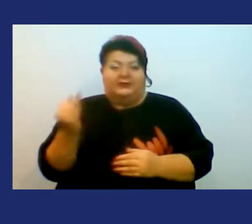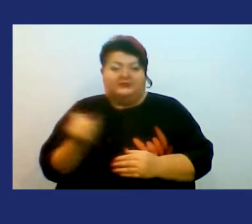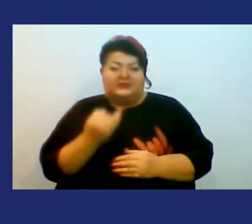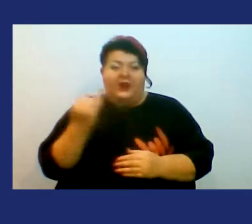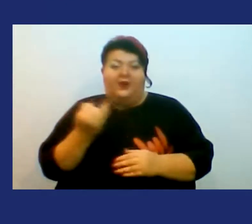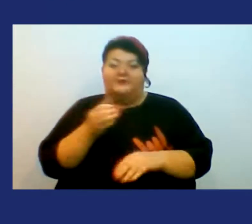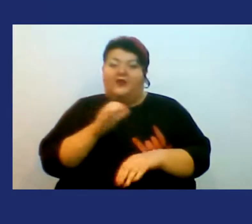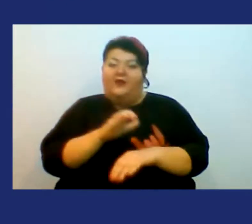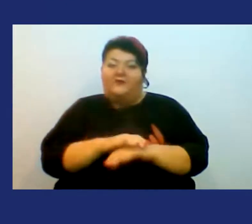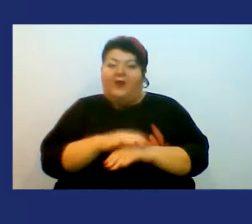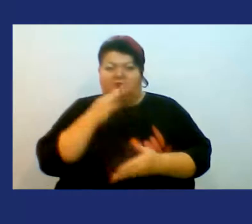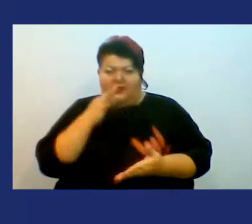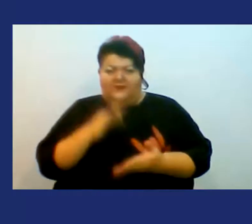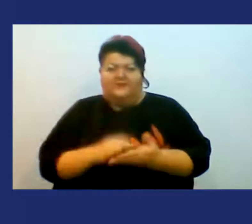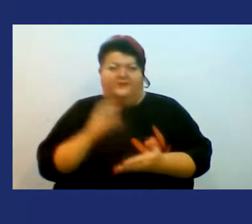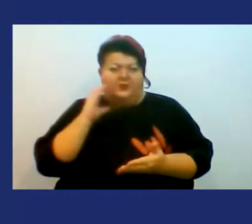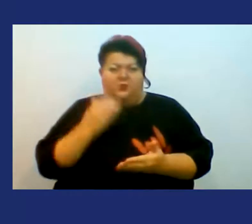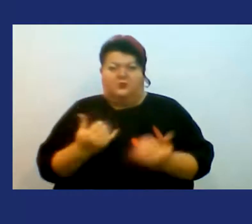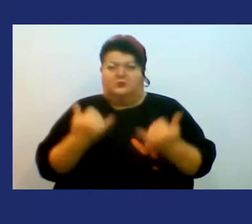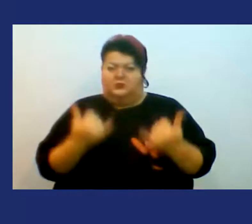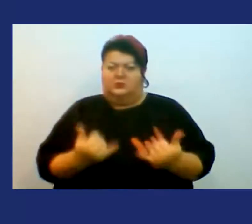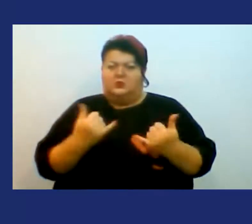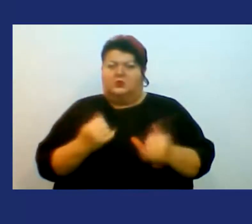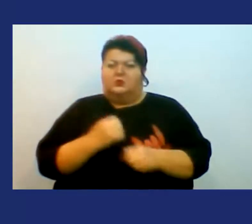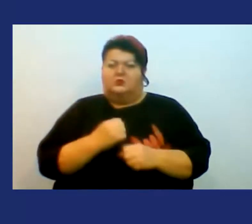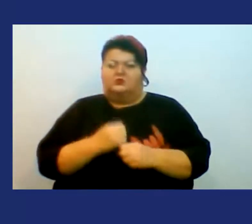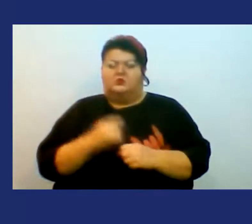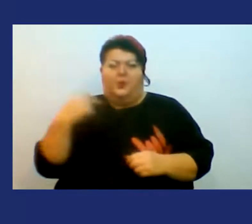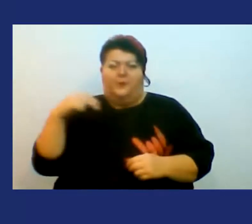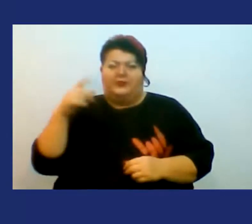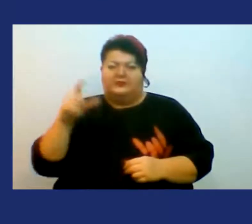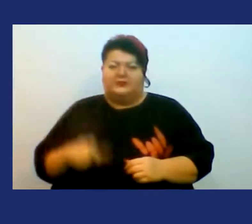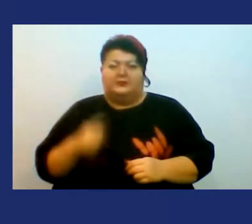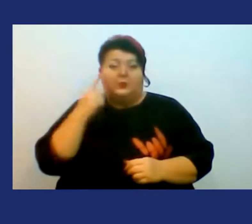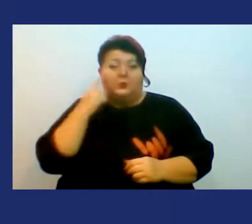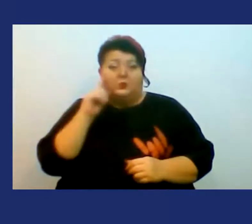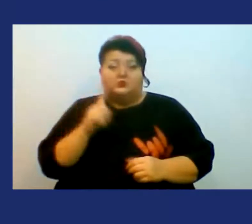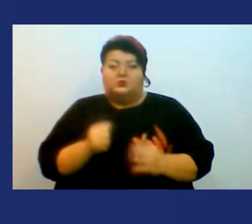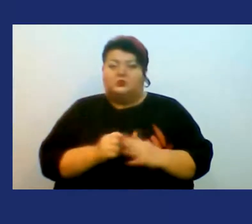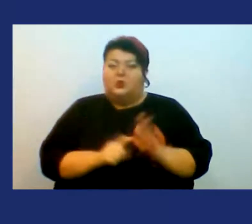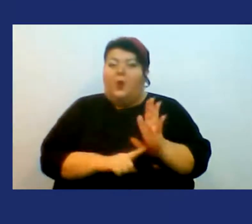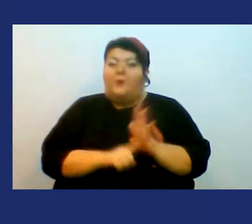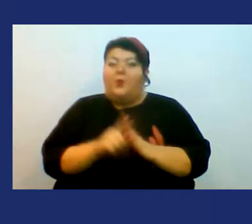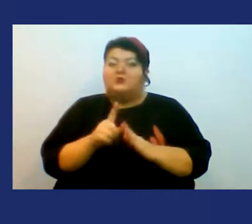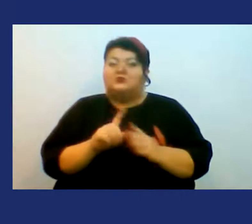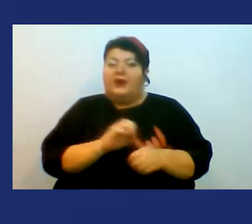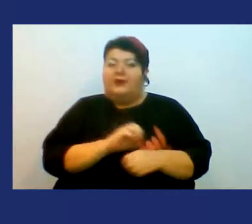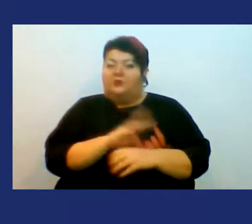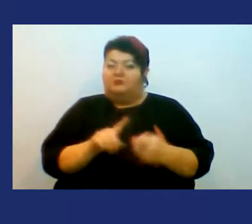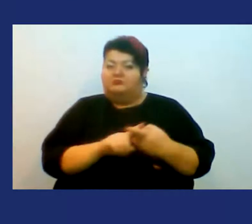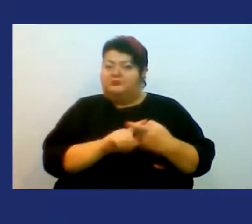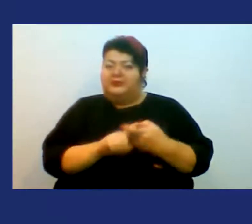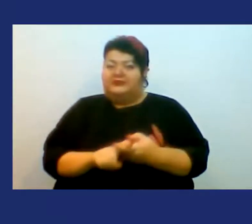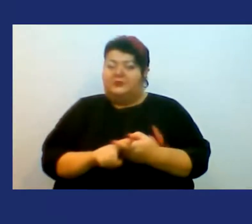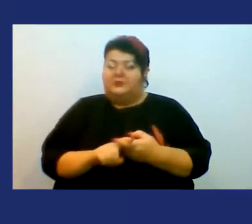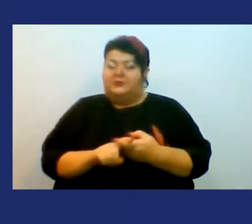from an interesting factor of the level of responsibility of the incumbent president, because before the beginning of the